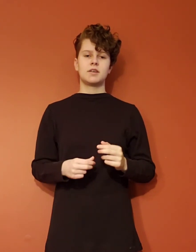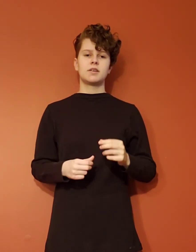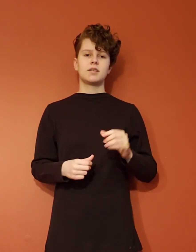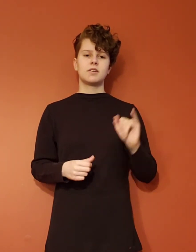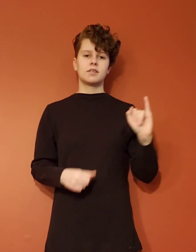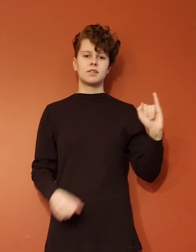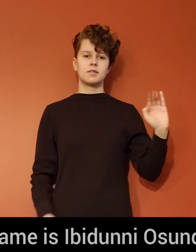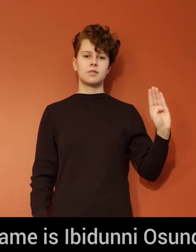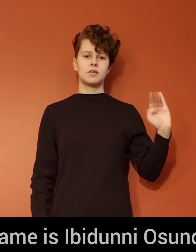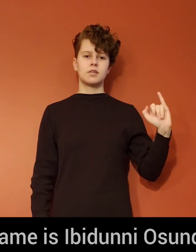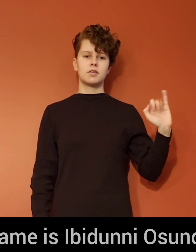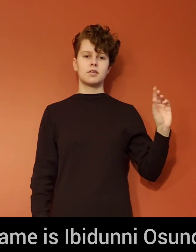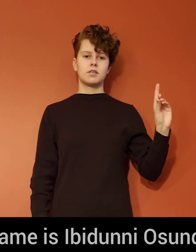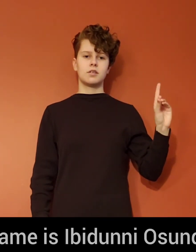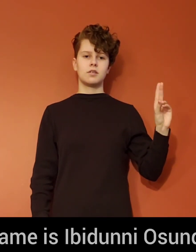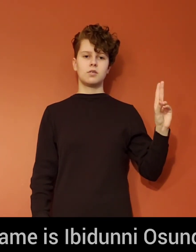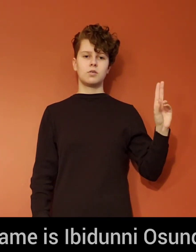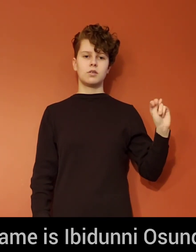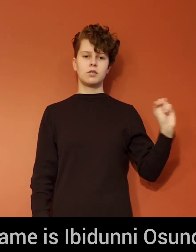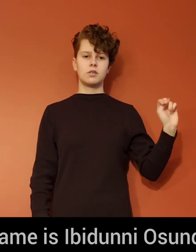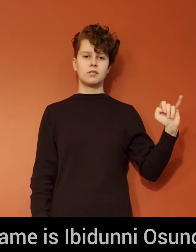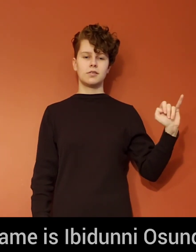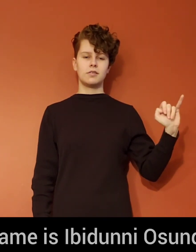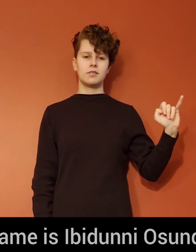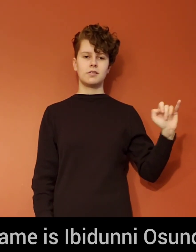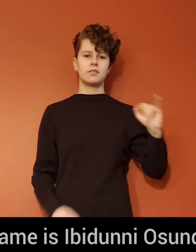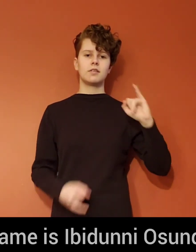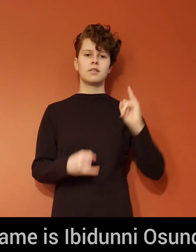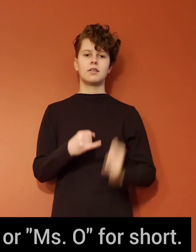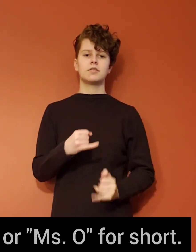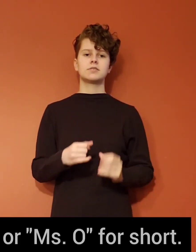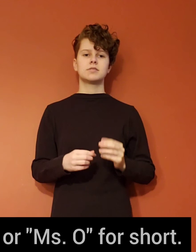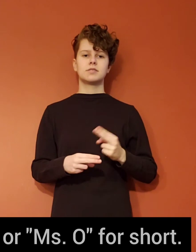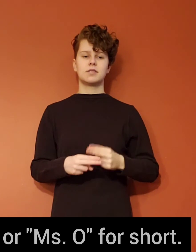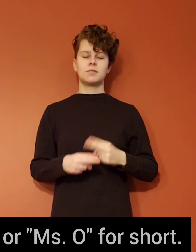Her name is Ibaduni Osundare, or Miss O for short.